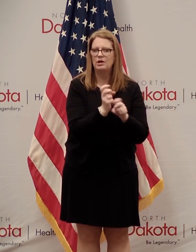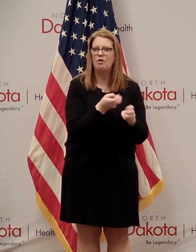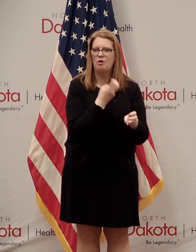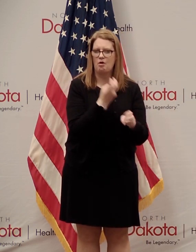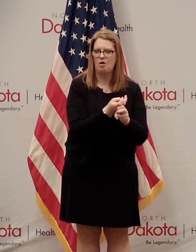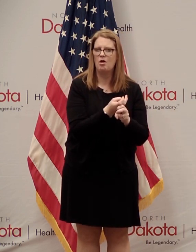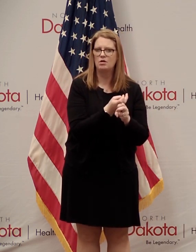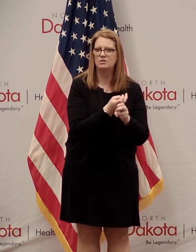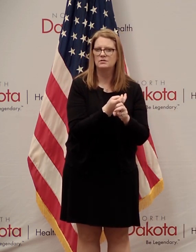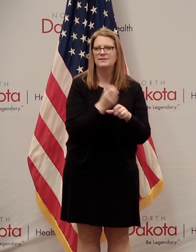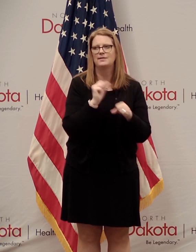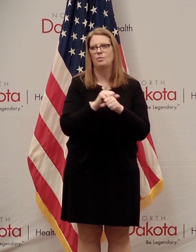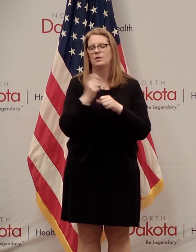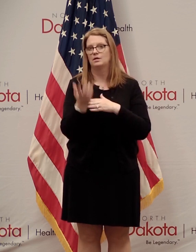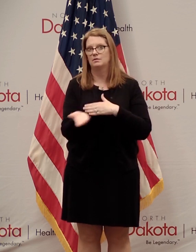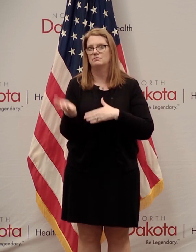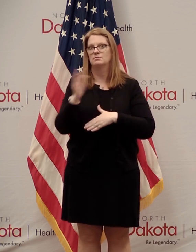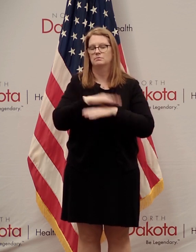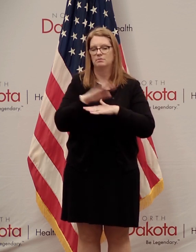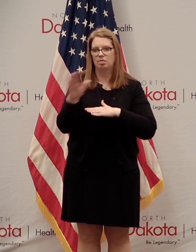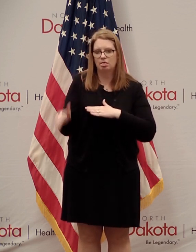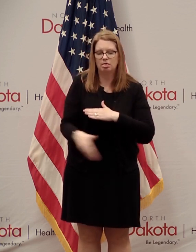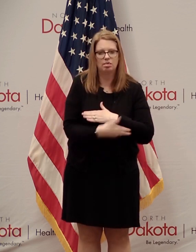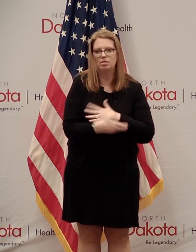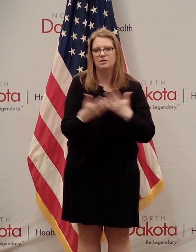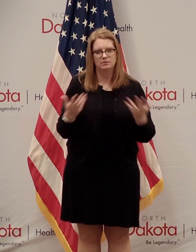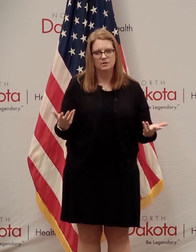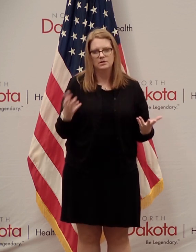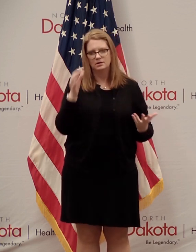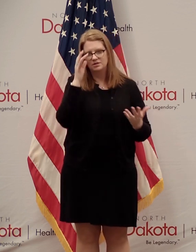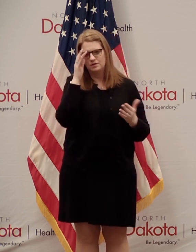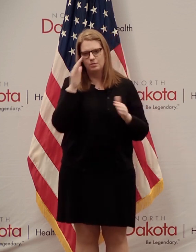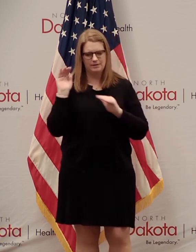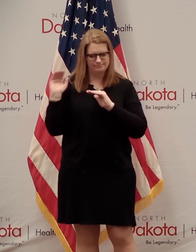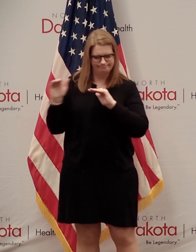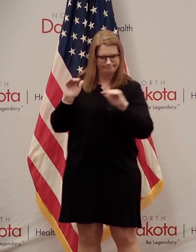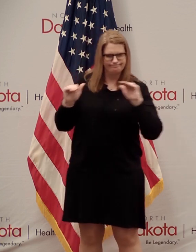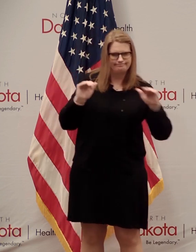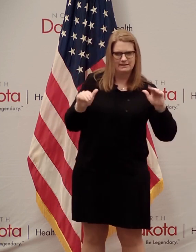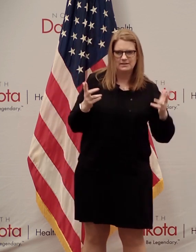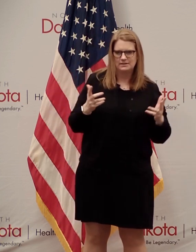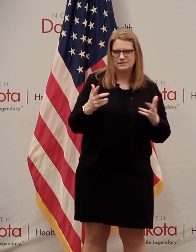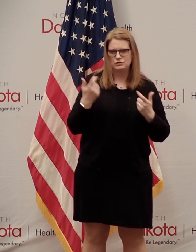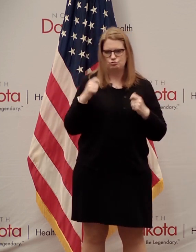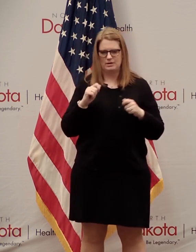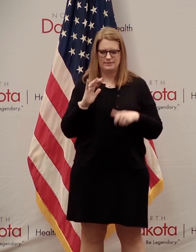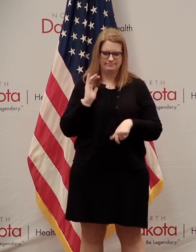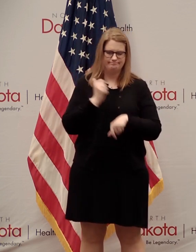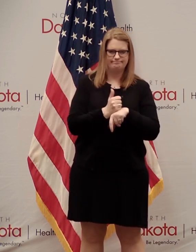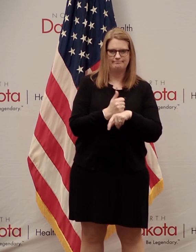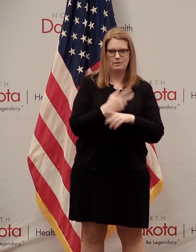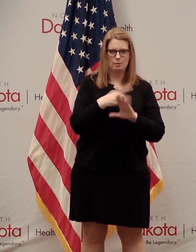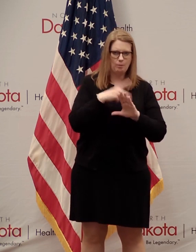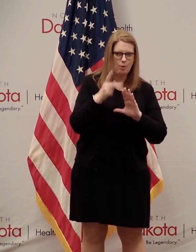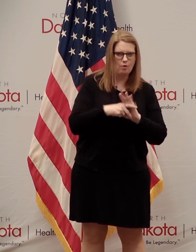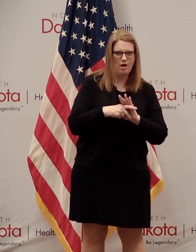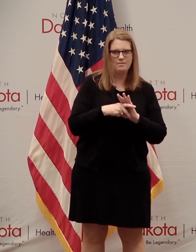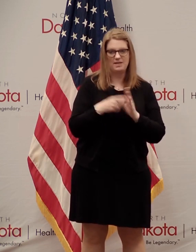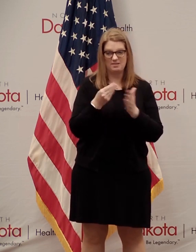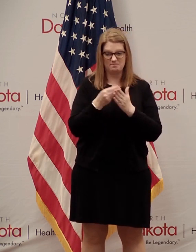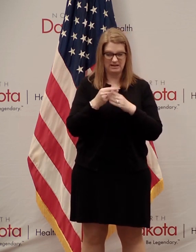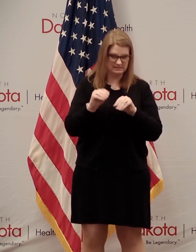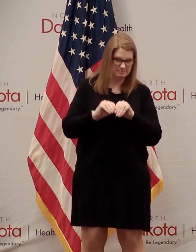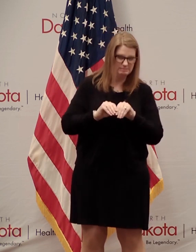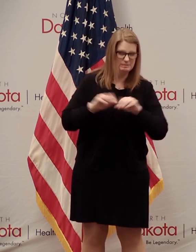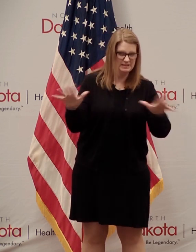literally working around the clock, both directly and with outside vendors we've hired to implement this program and distribute the needed funds as quickly as